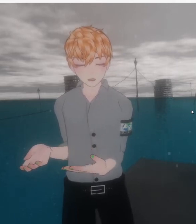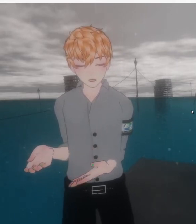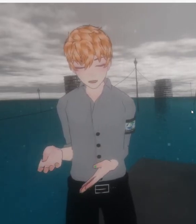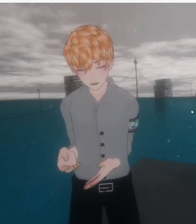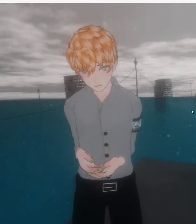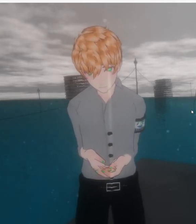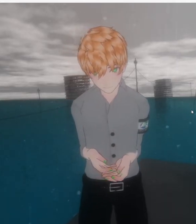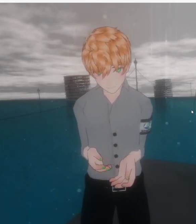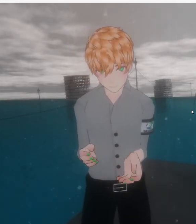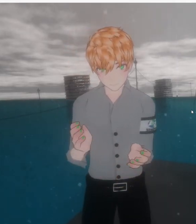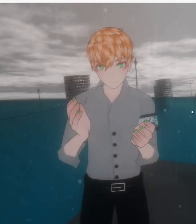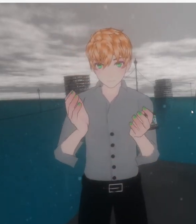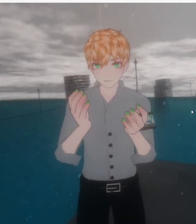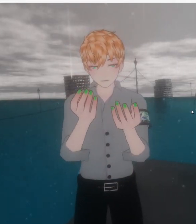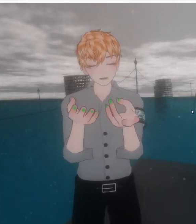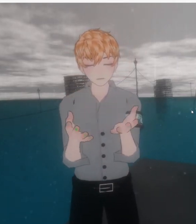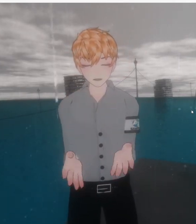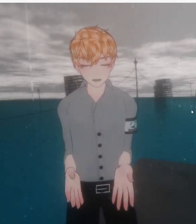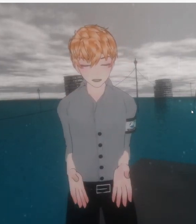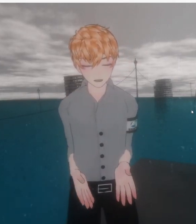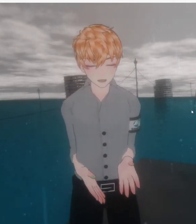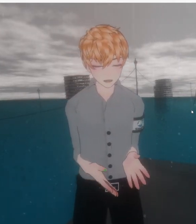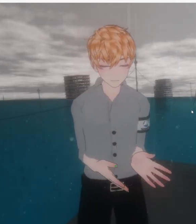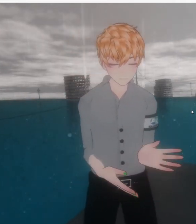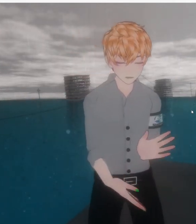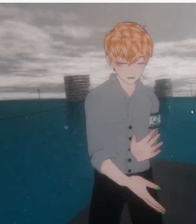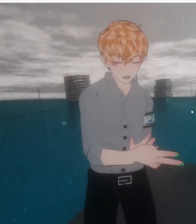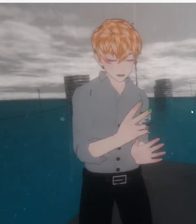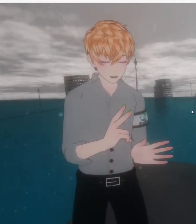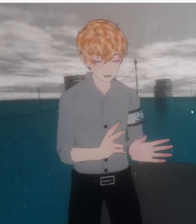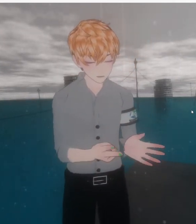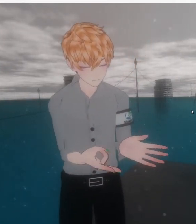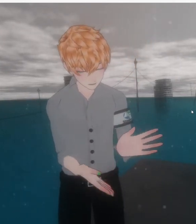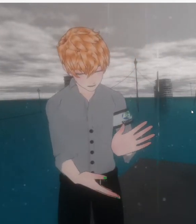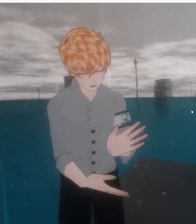in. I didn't even get back to the sign that I was doing, promiscuous.